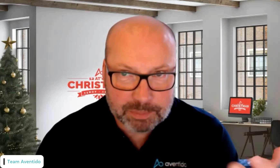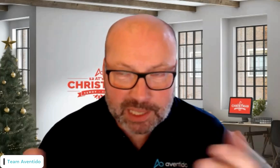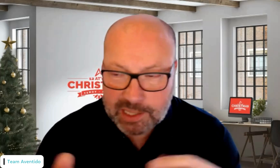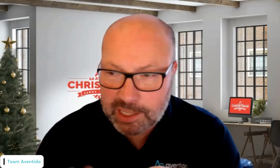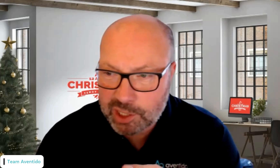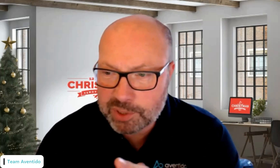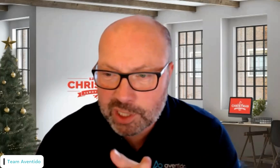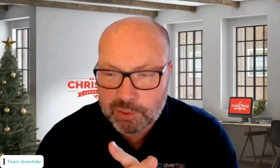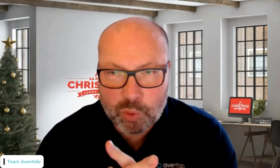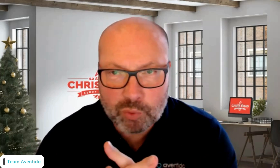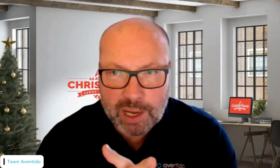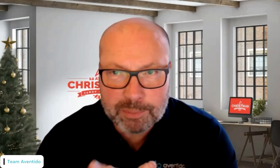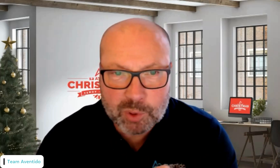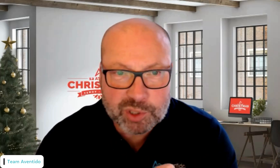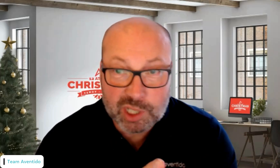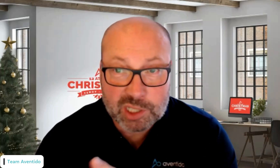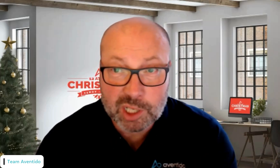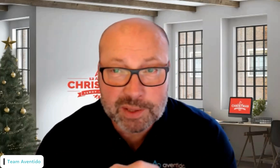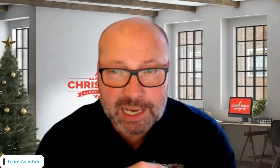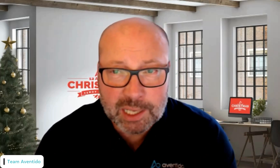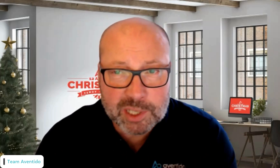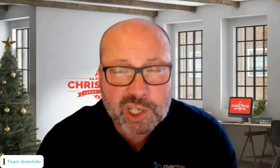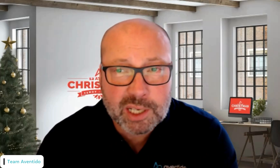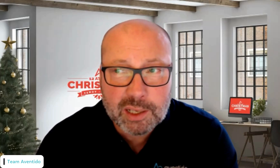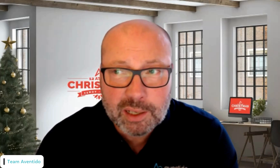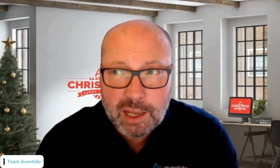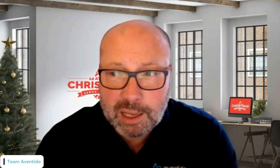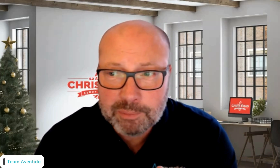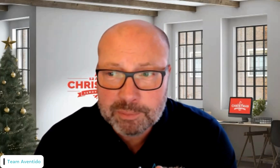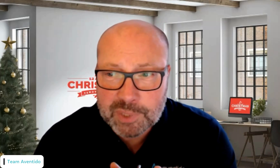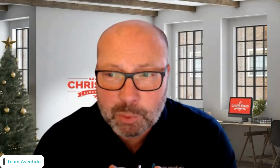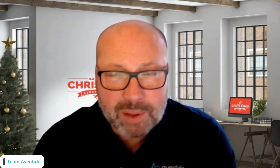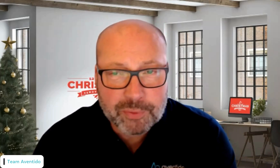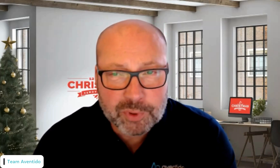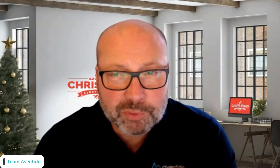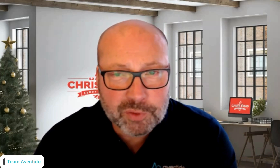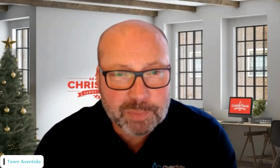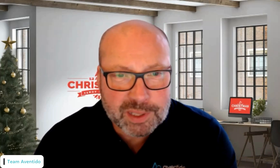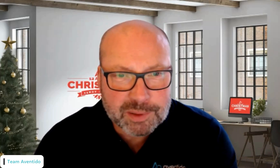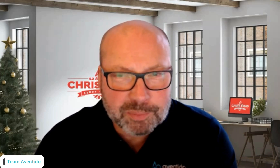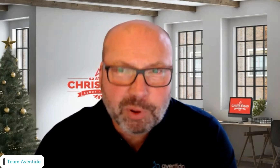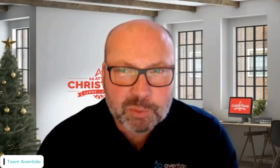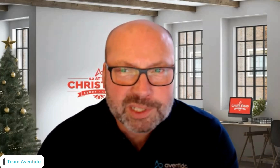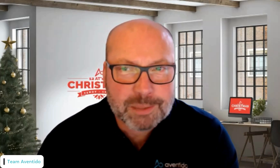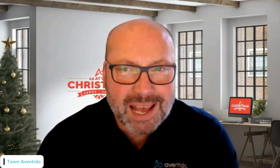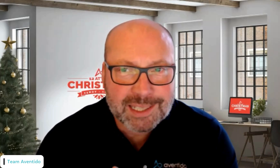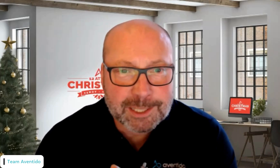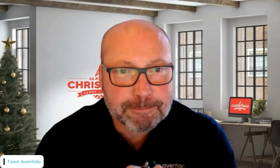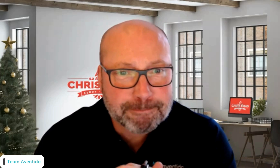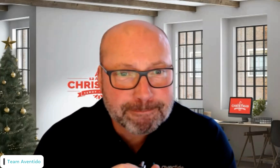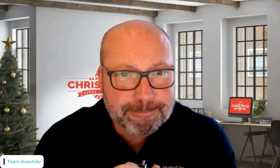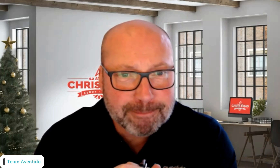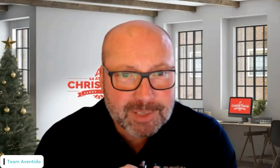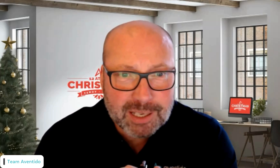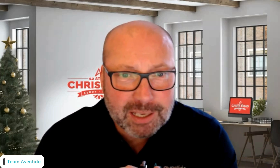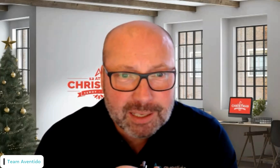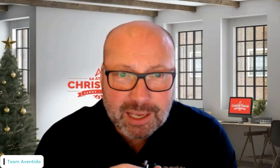BSL interpreter or just to learn the language, went through the roof. But the problem was demand.